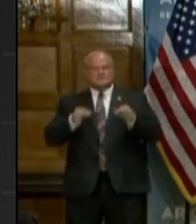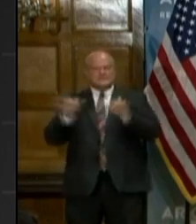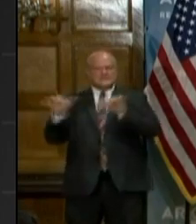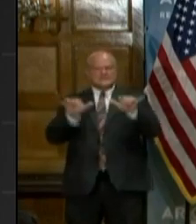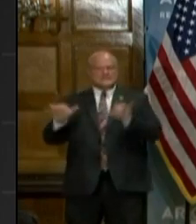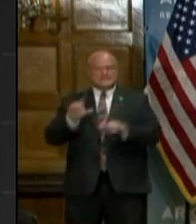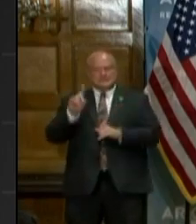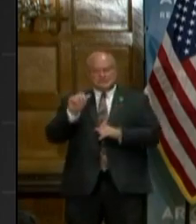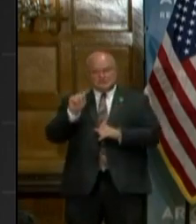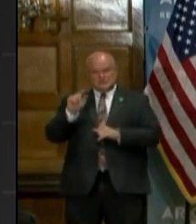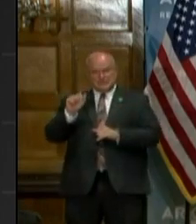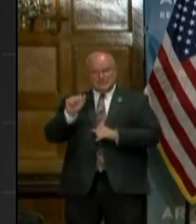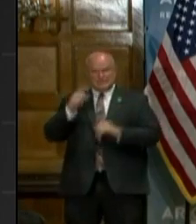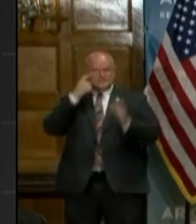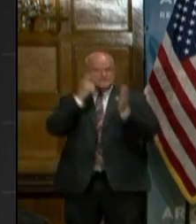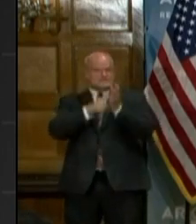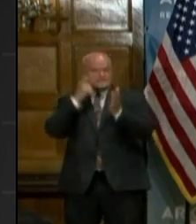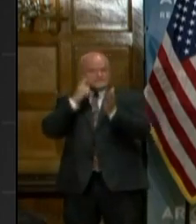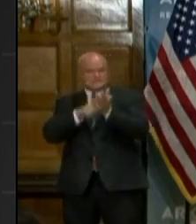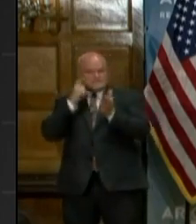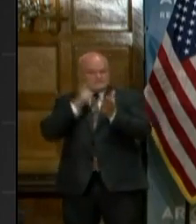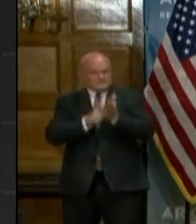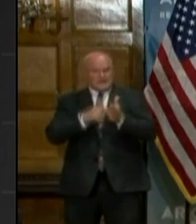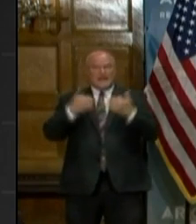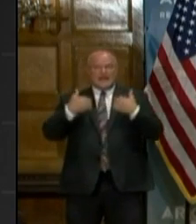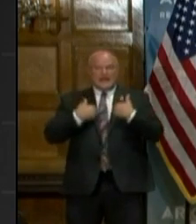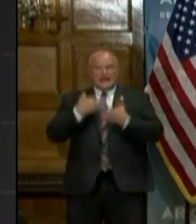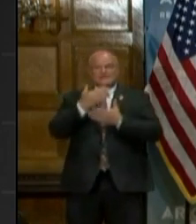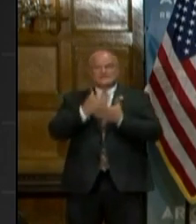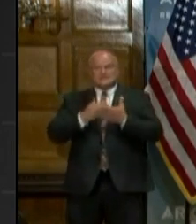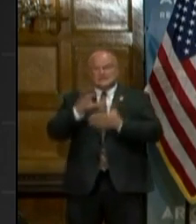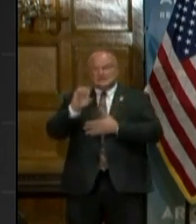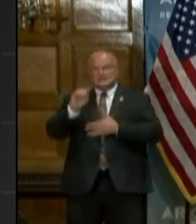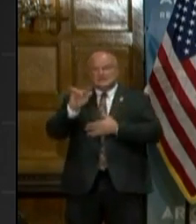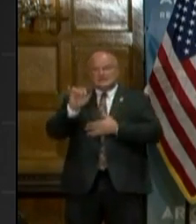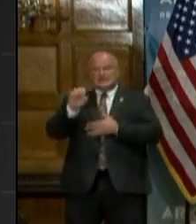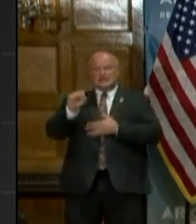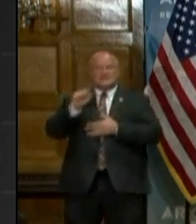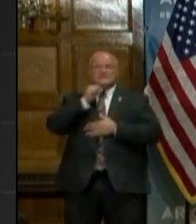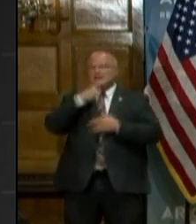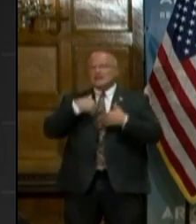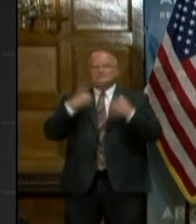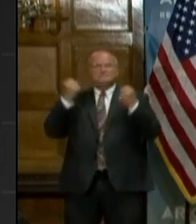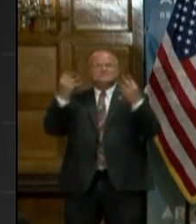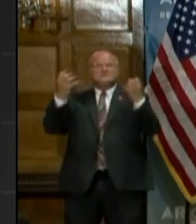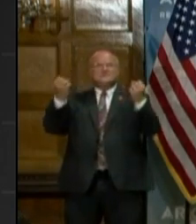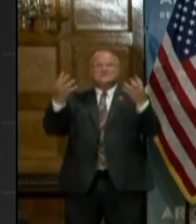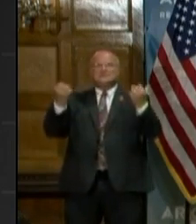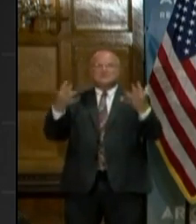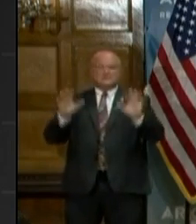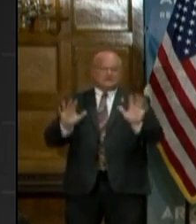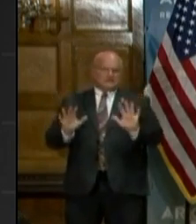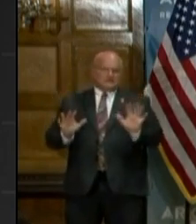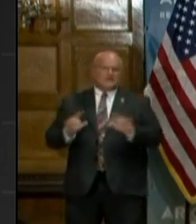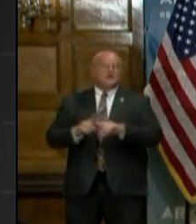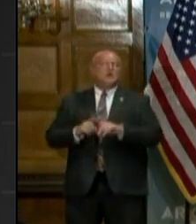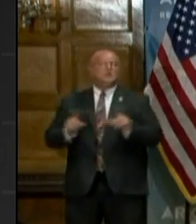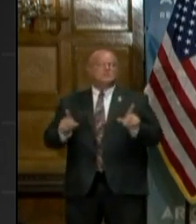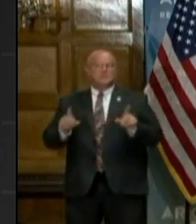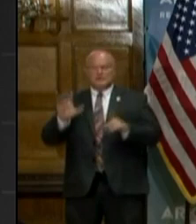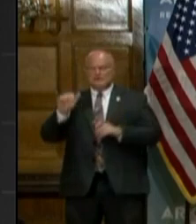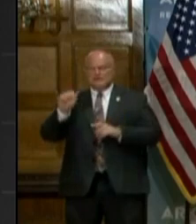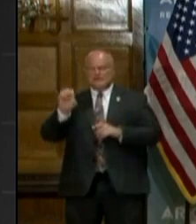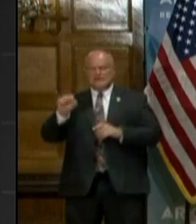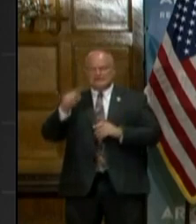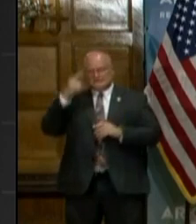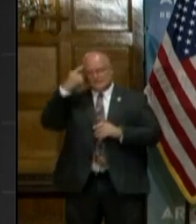similar data, highlighting that we do have some counties that have not had large numbers of cases, but cases